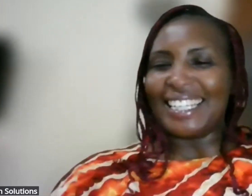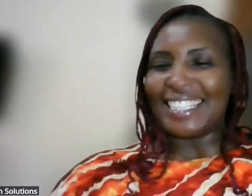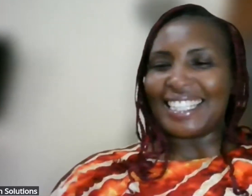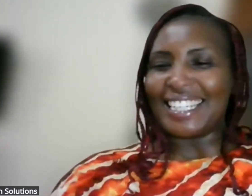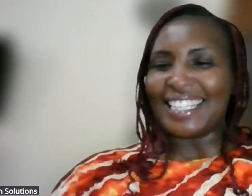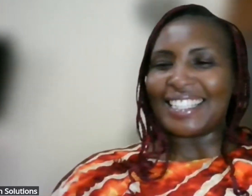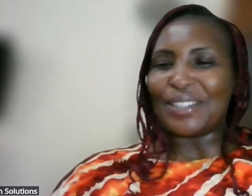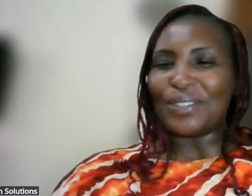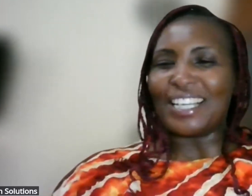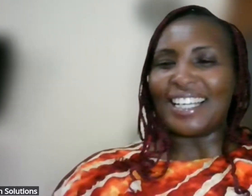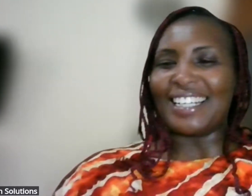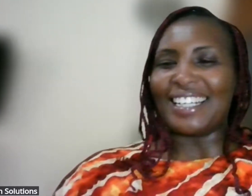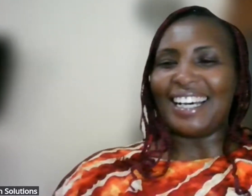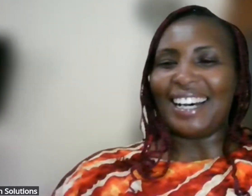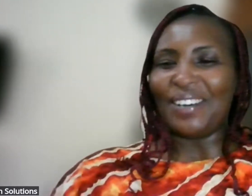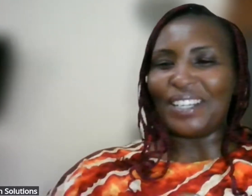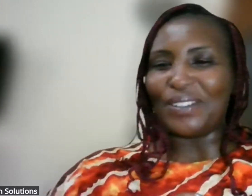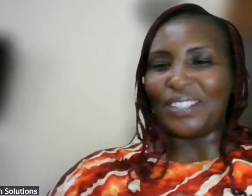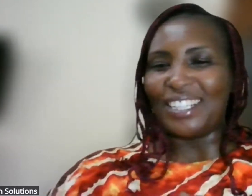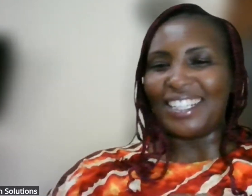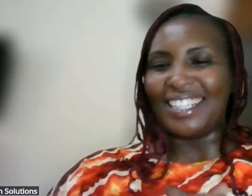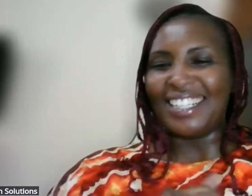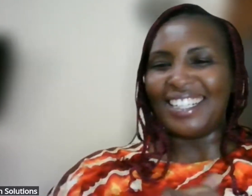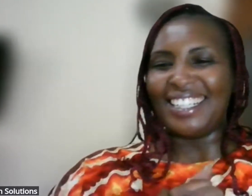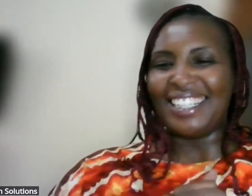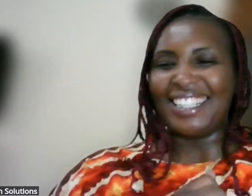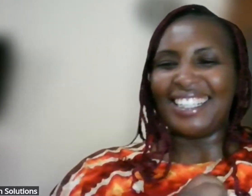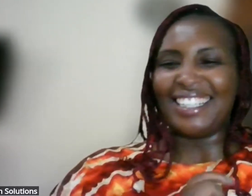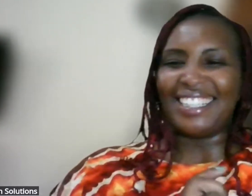And yes, I see you, Sandra. How are you?